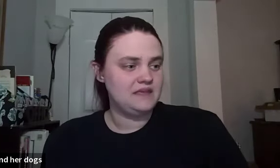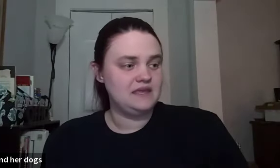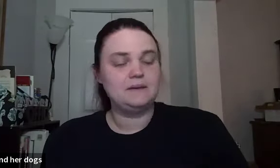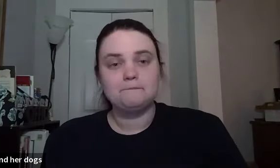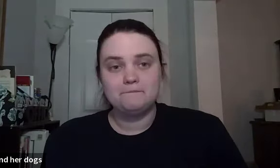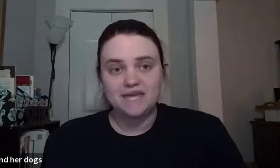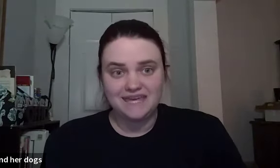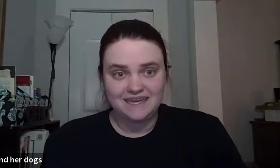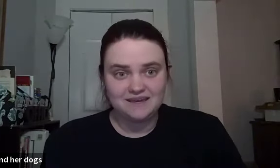Then pig.